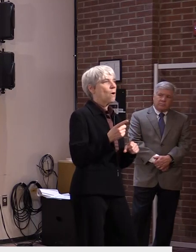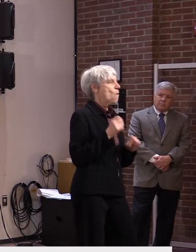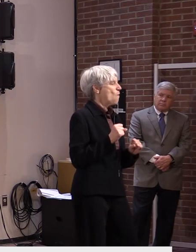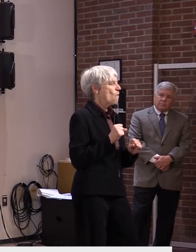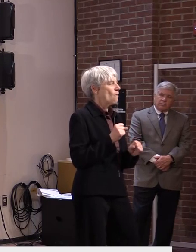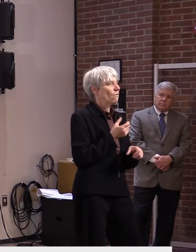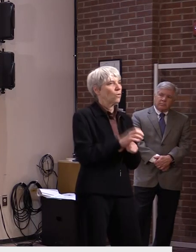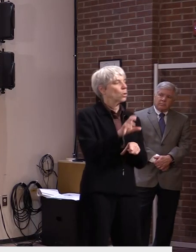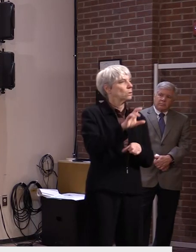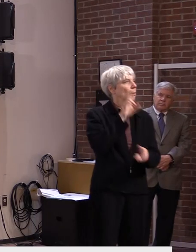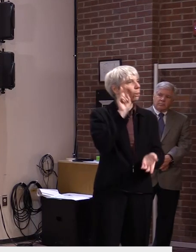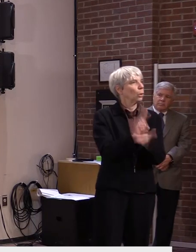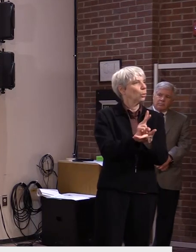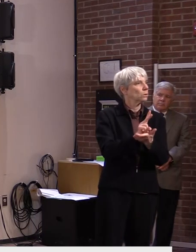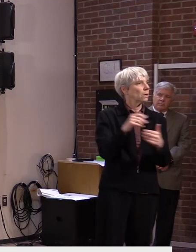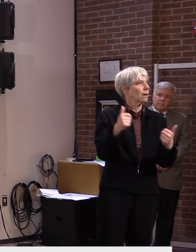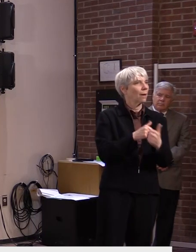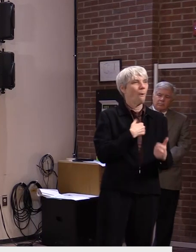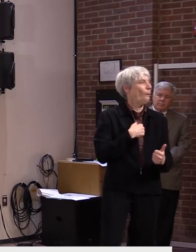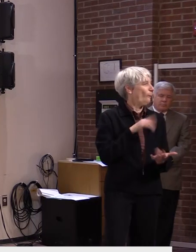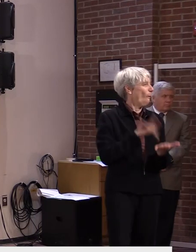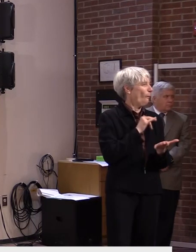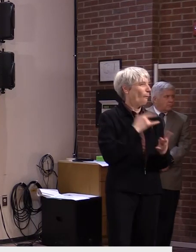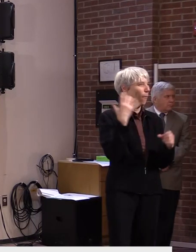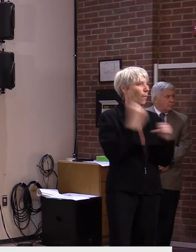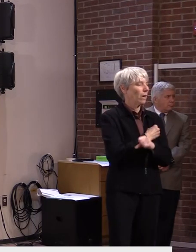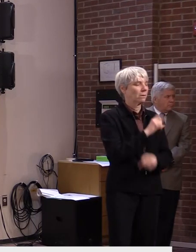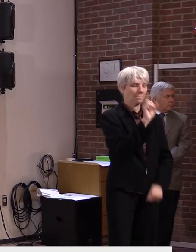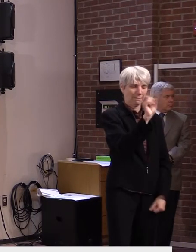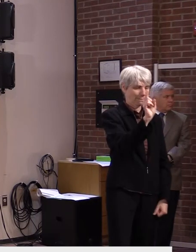we implement this and make sure it's the right solution.